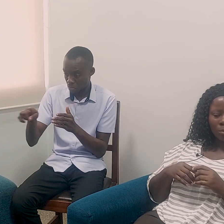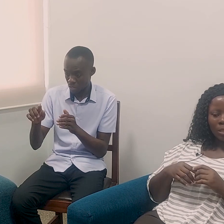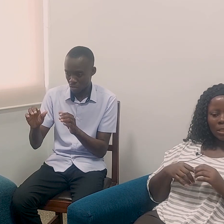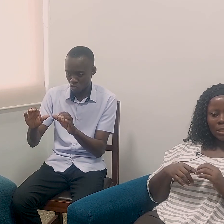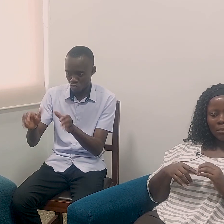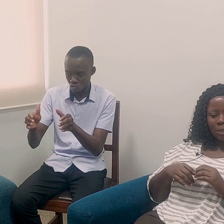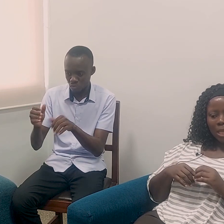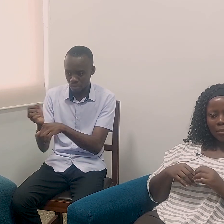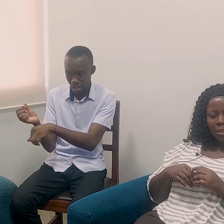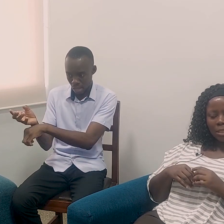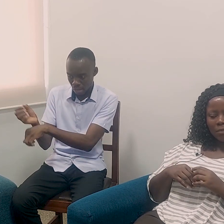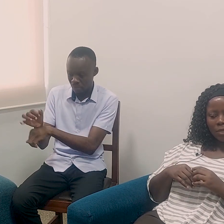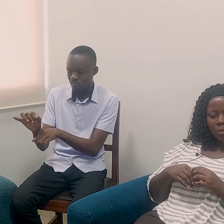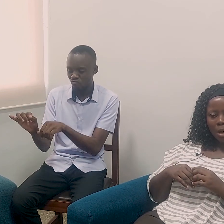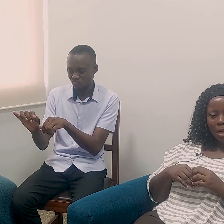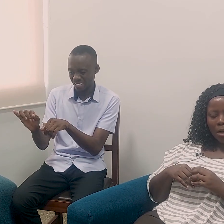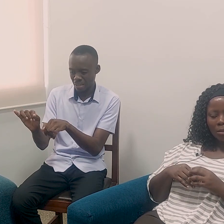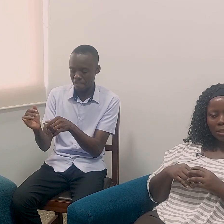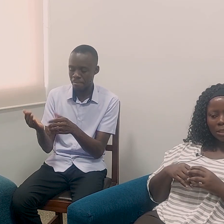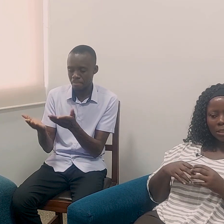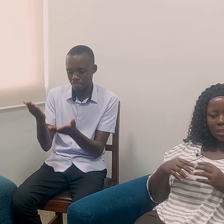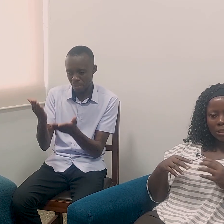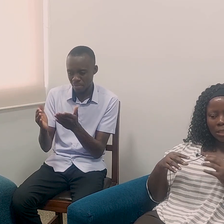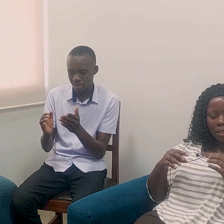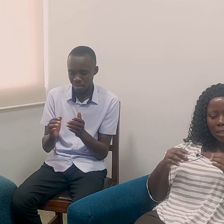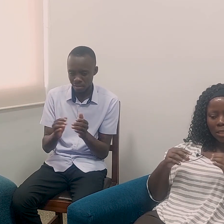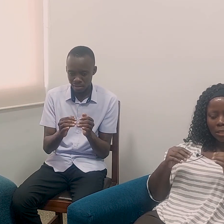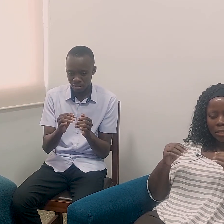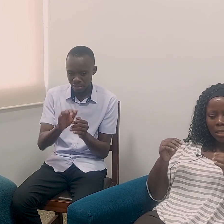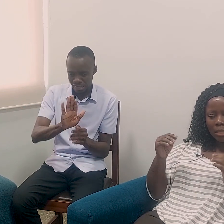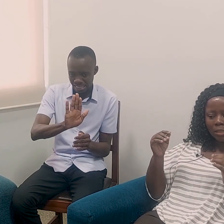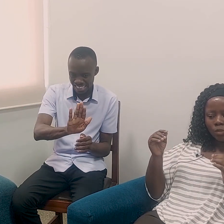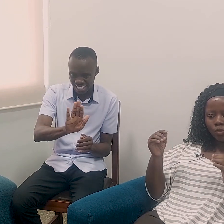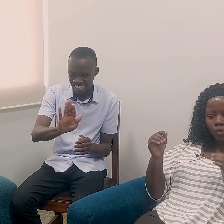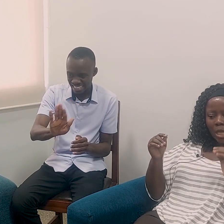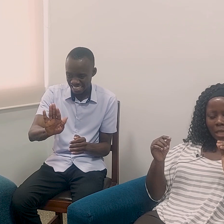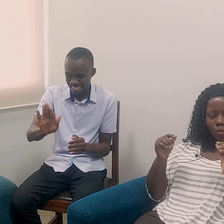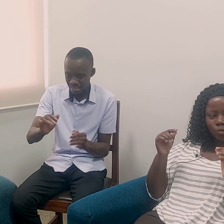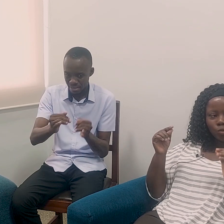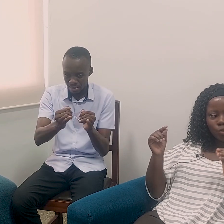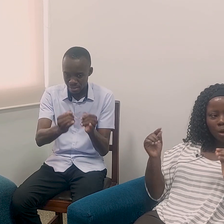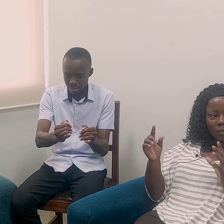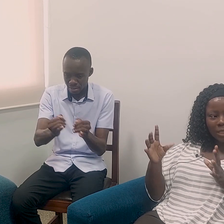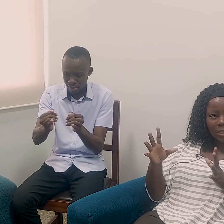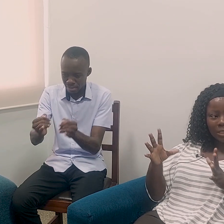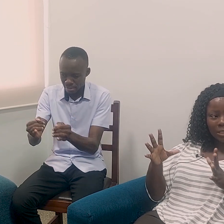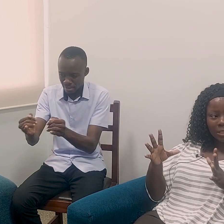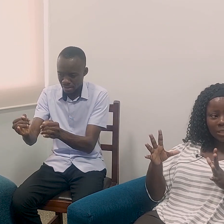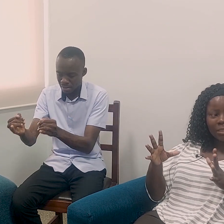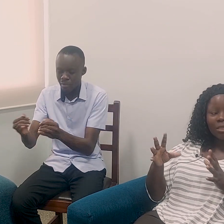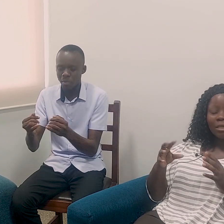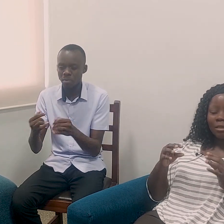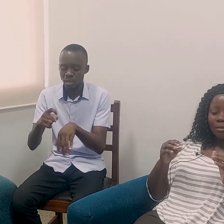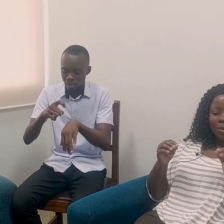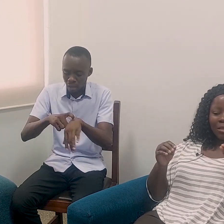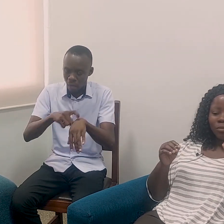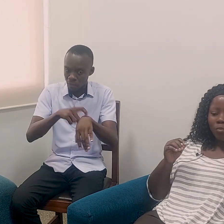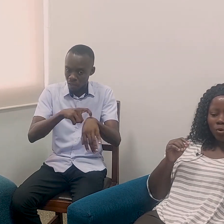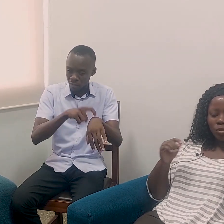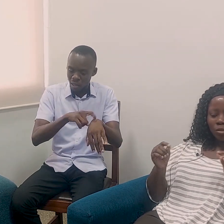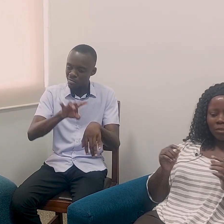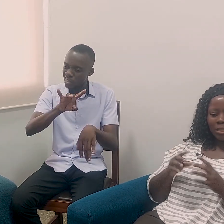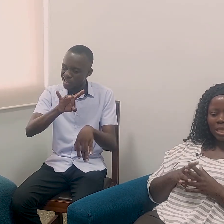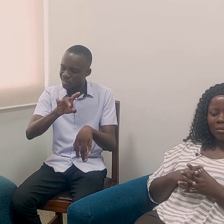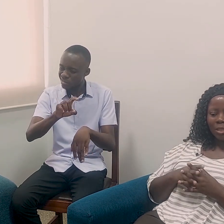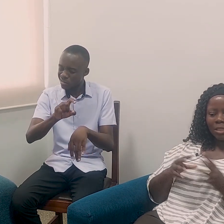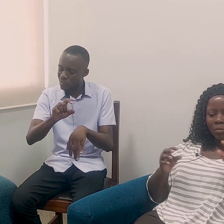well. Sometimes individual counselings can extend into 8 to 12 sessions, but